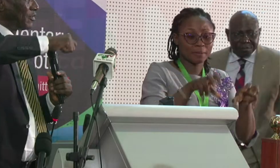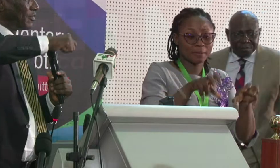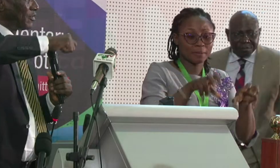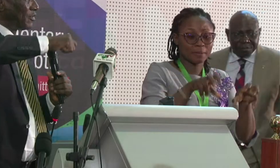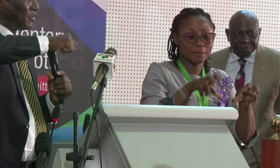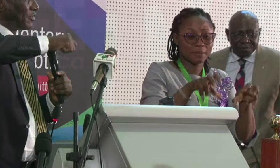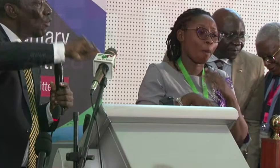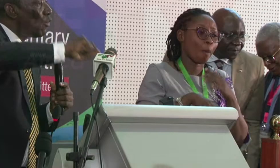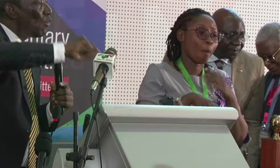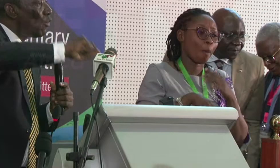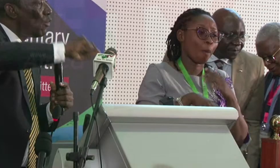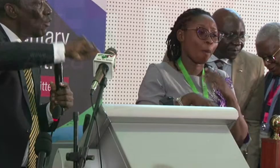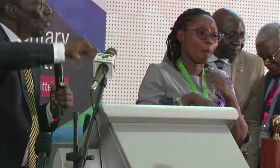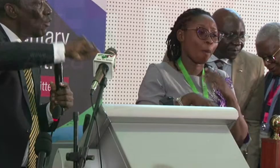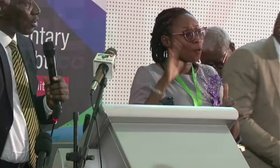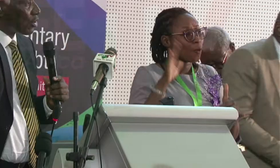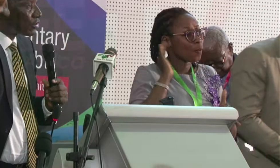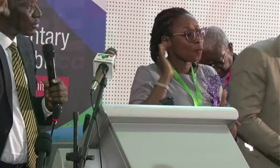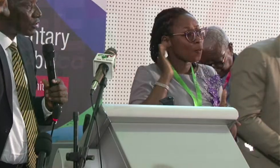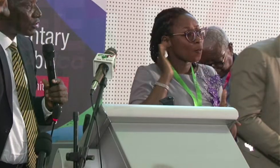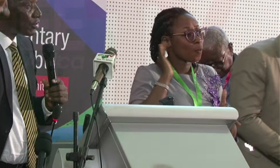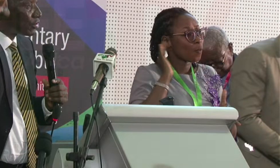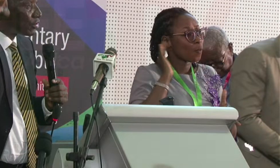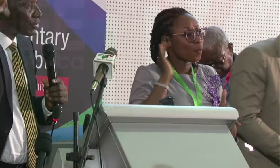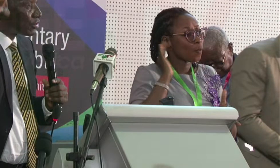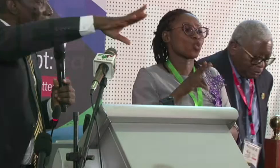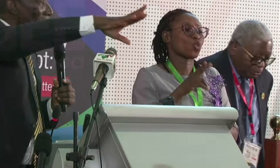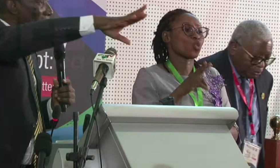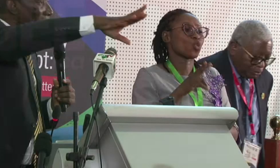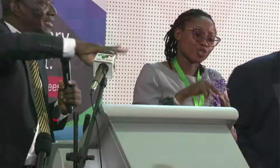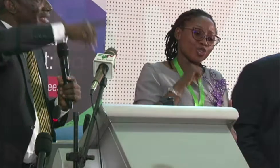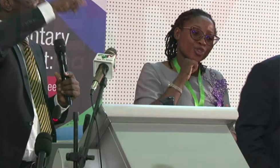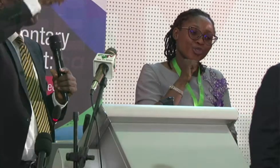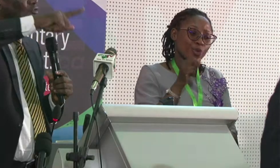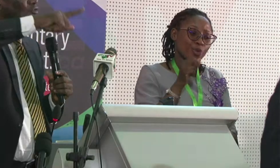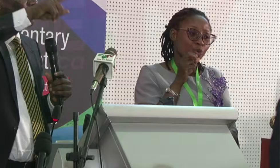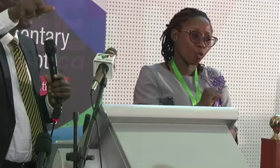it? How will it increase growth, reduce unemployment,